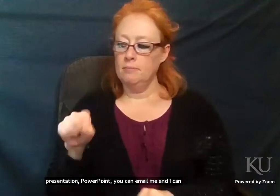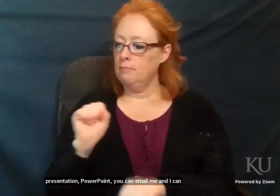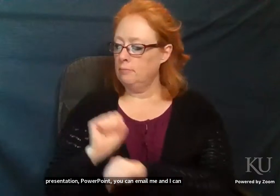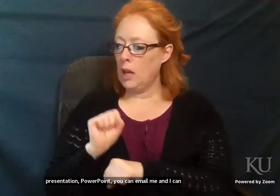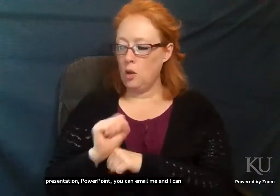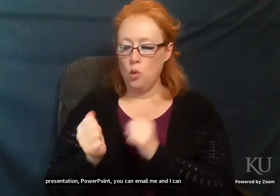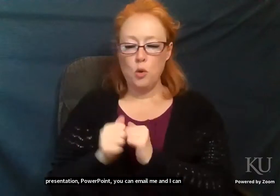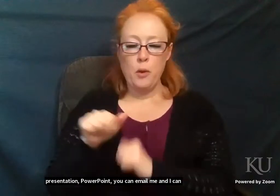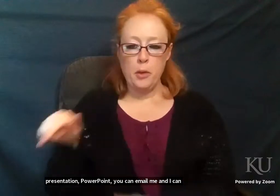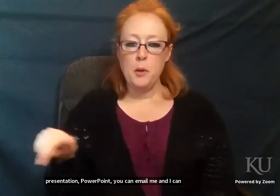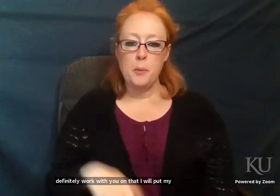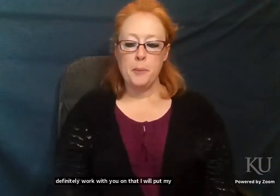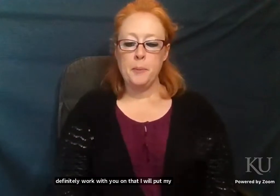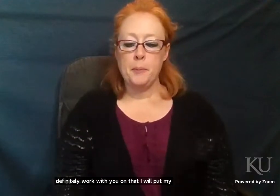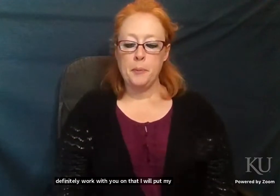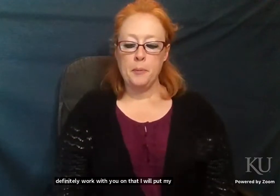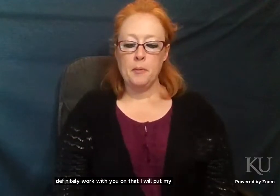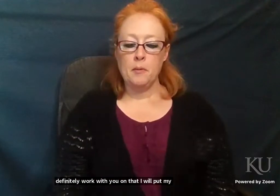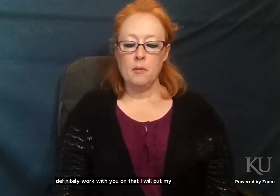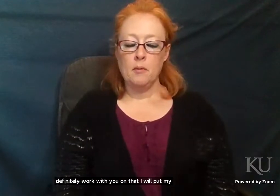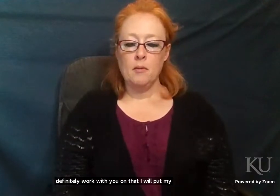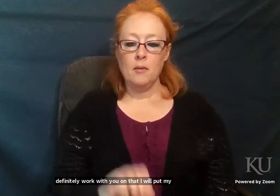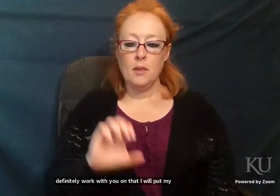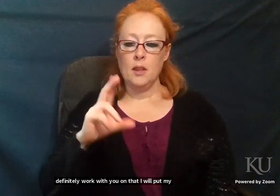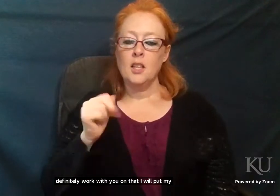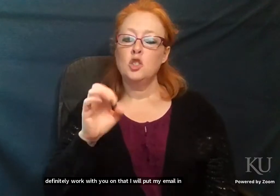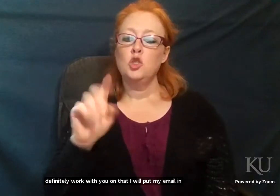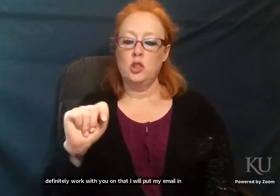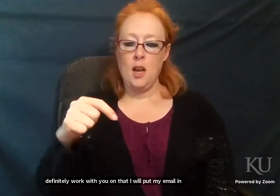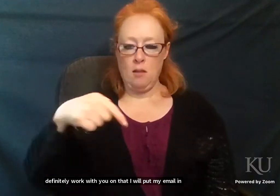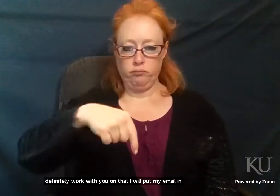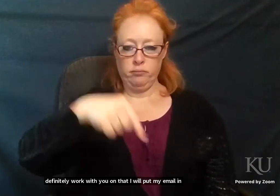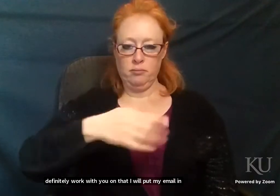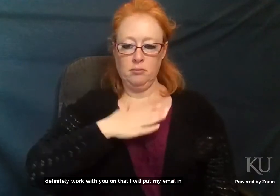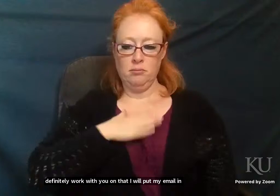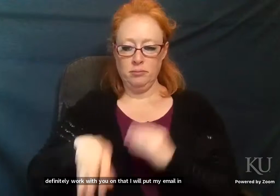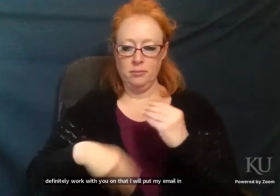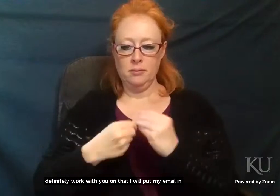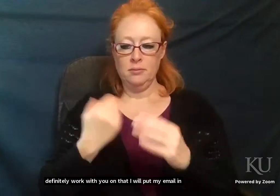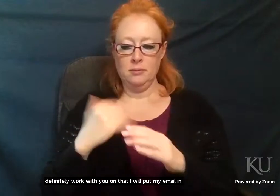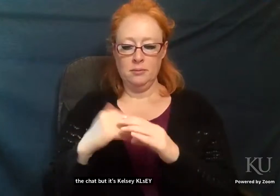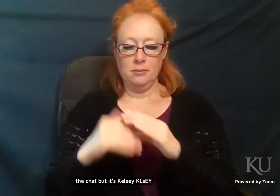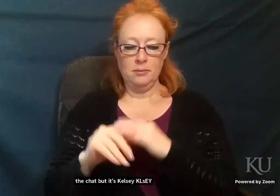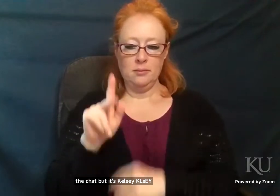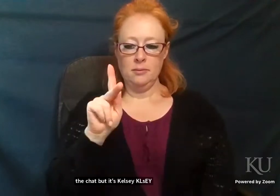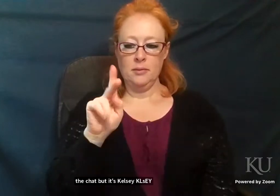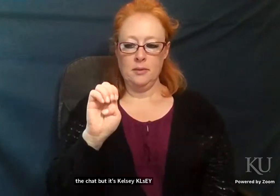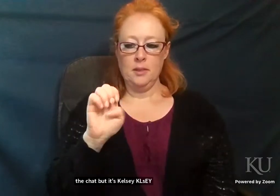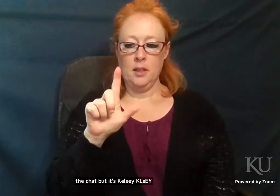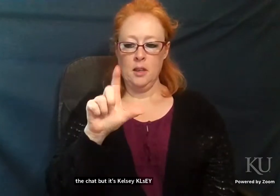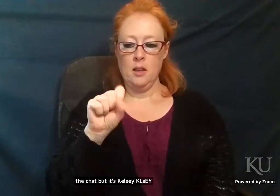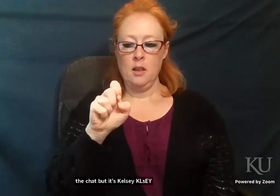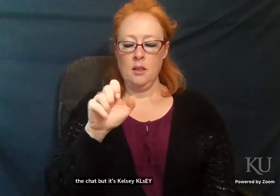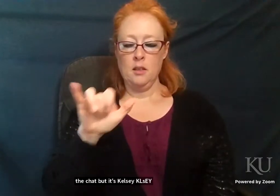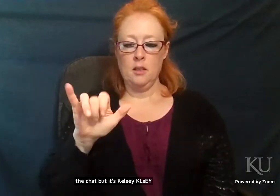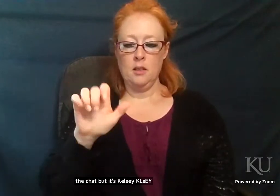will put my email in the chat, but it's Kelsey, Kelsey dot Shinnick,